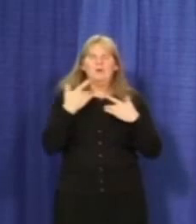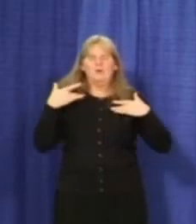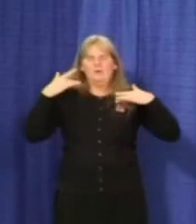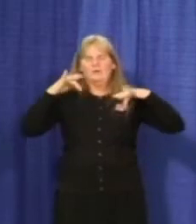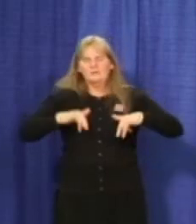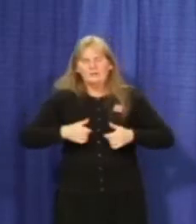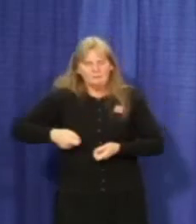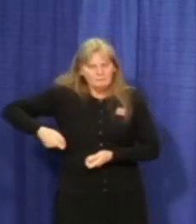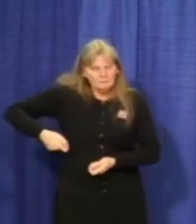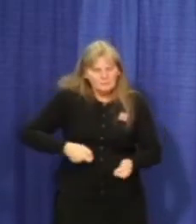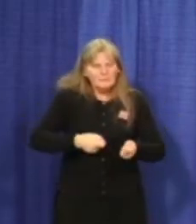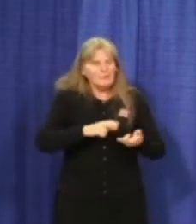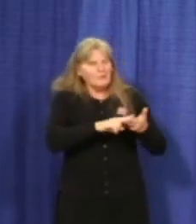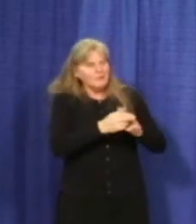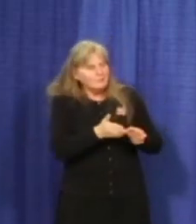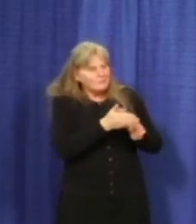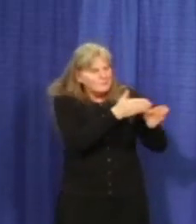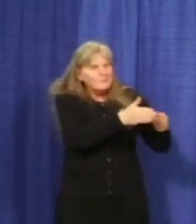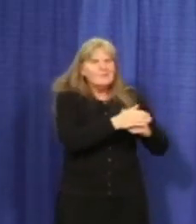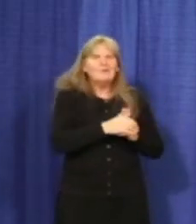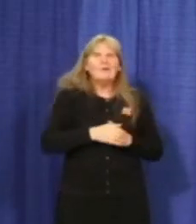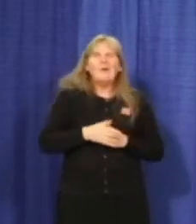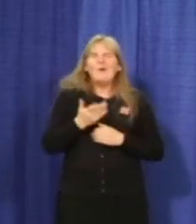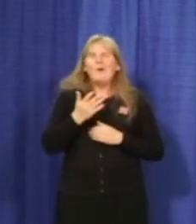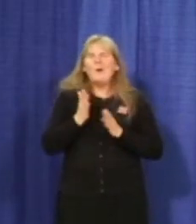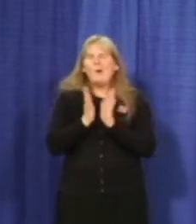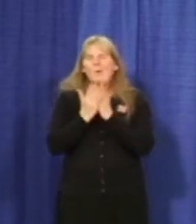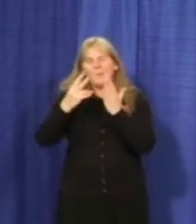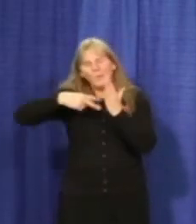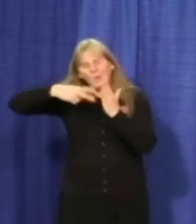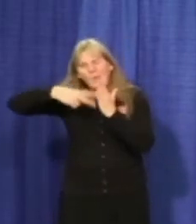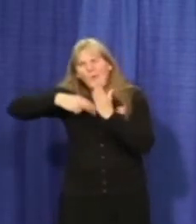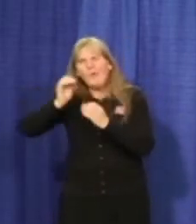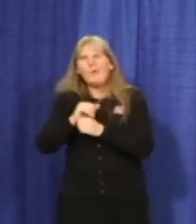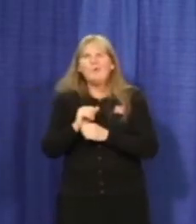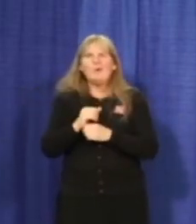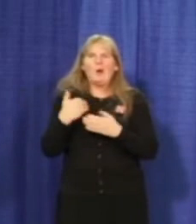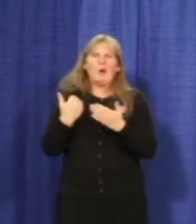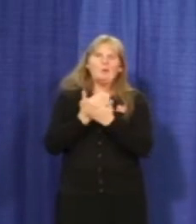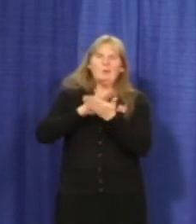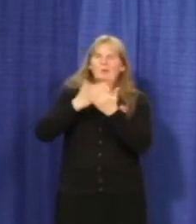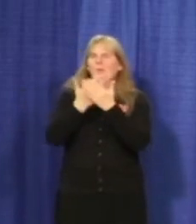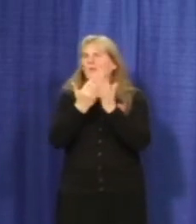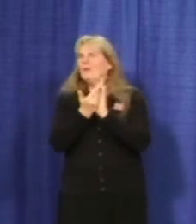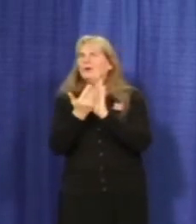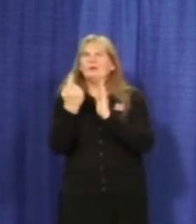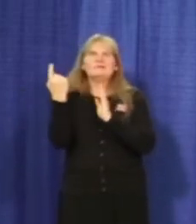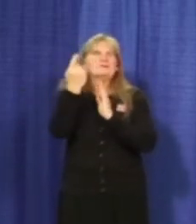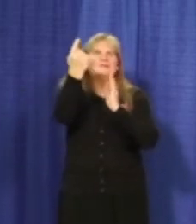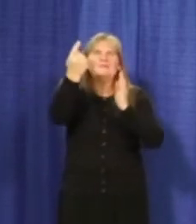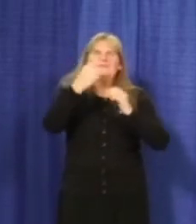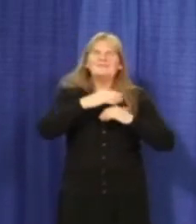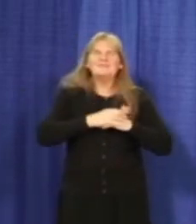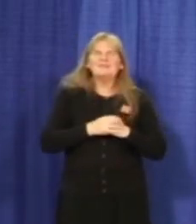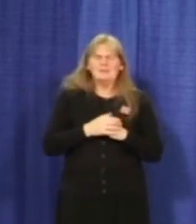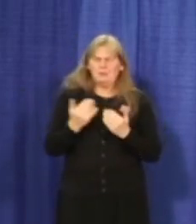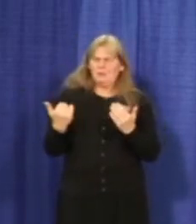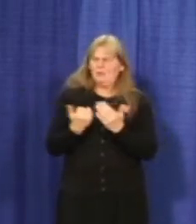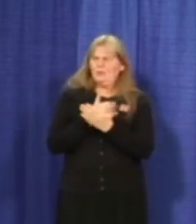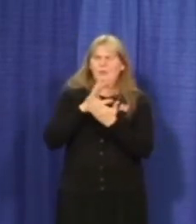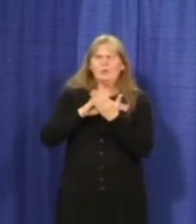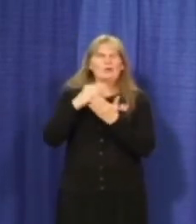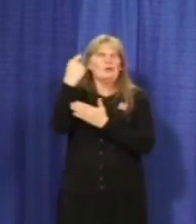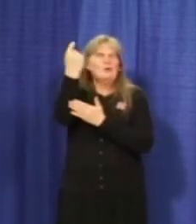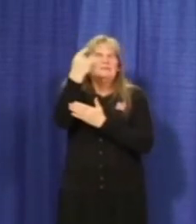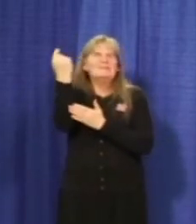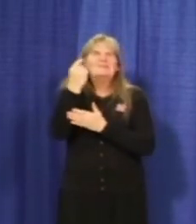your neighbor, or maybe checking out a new Canada Reads book or savoring a new recipe. Learn to do something new